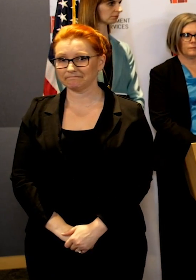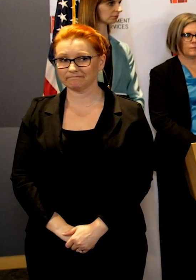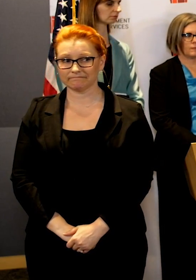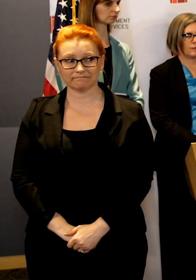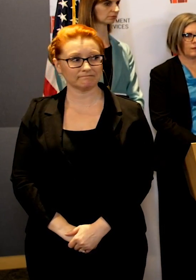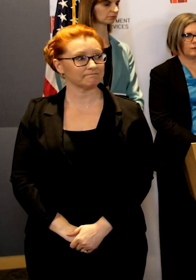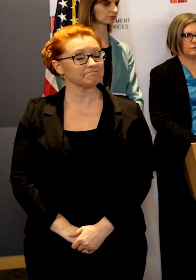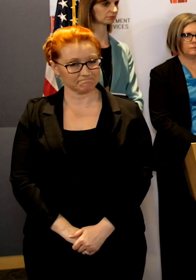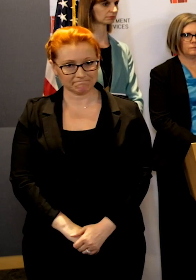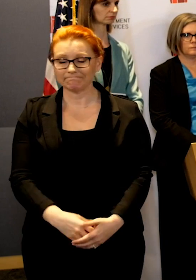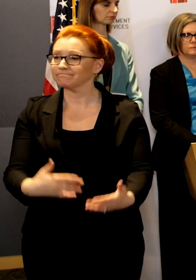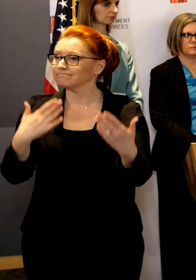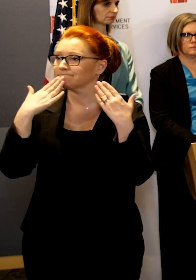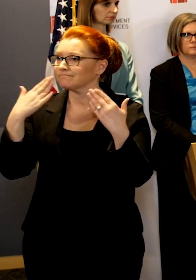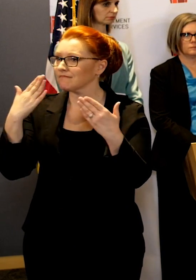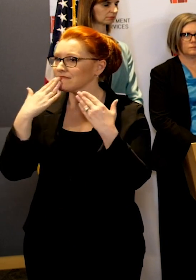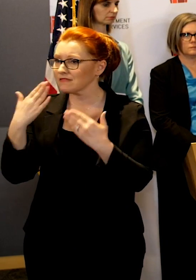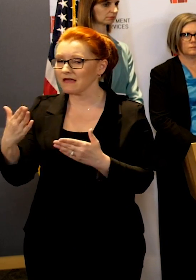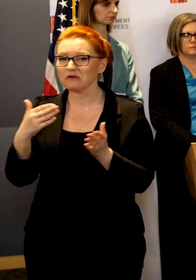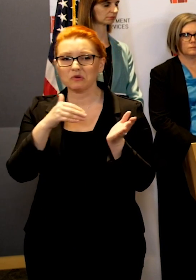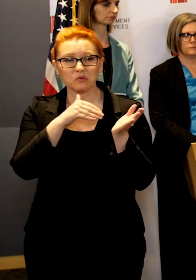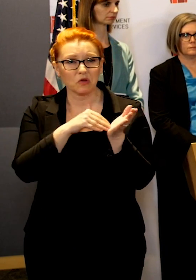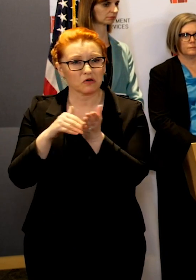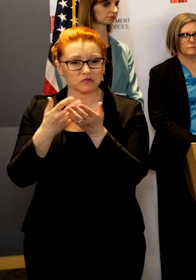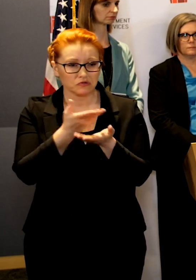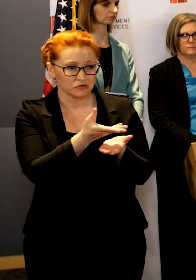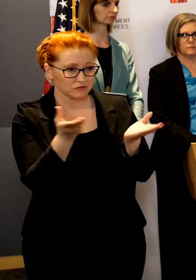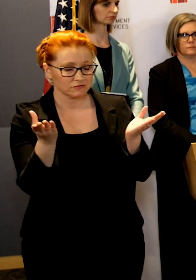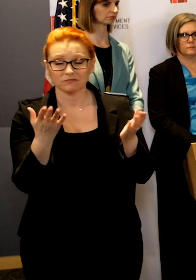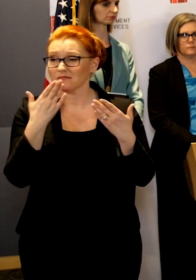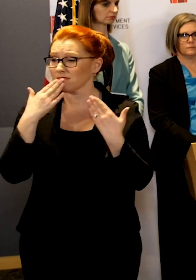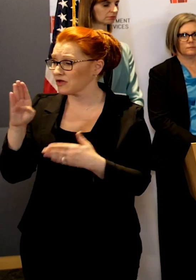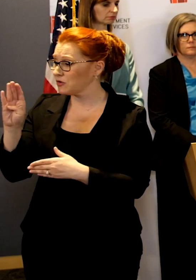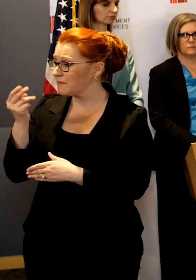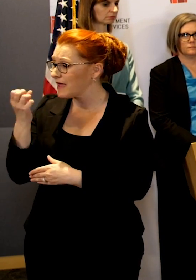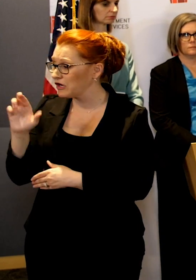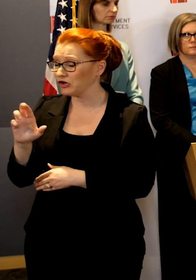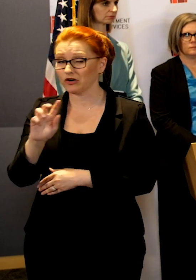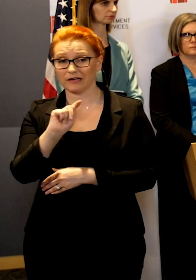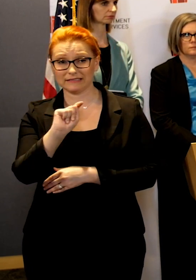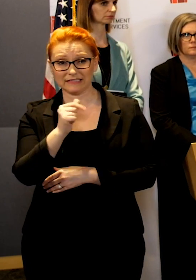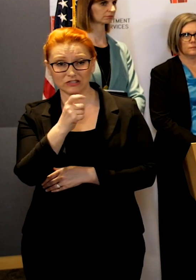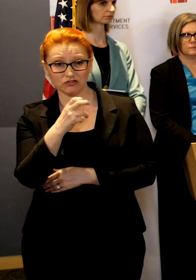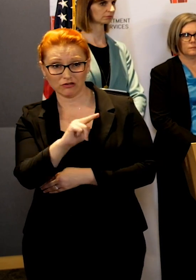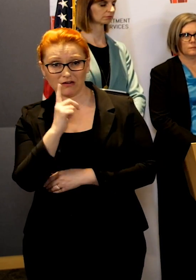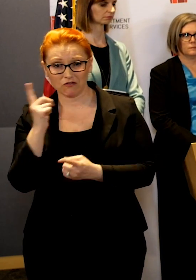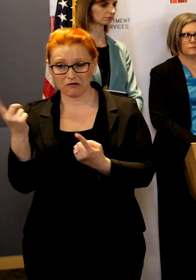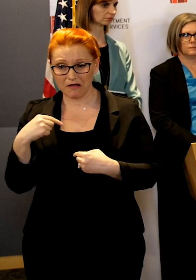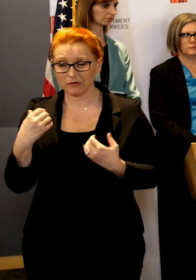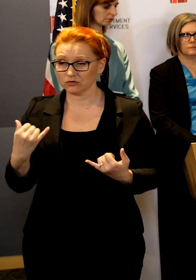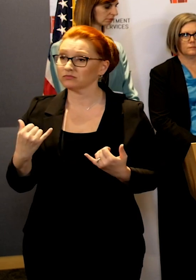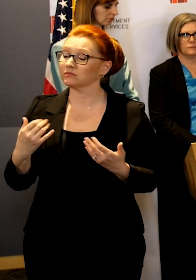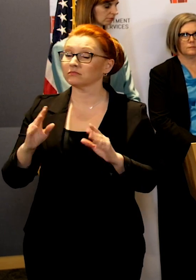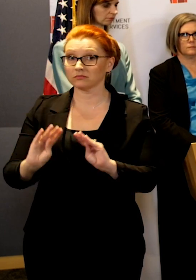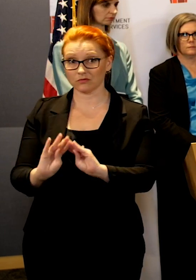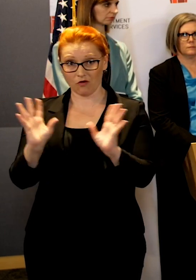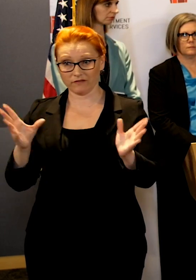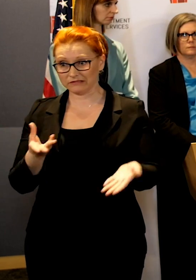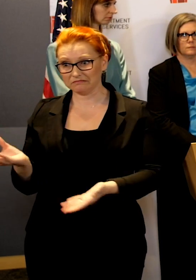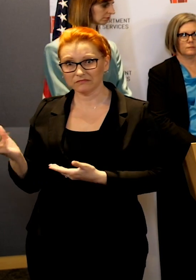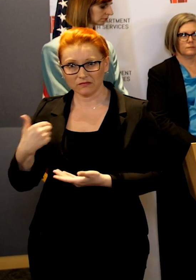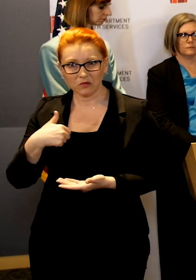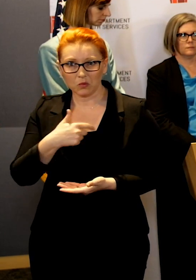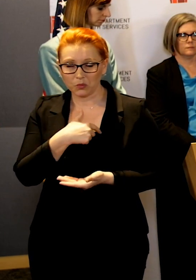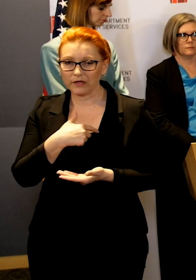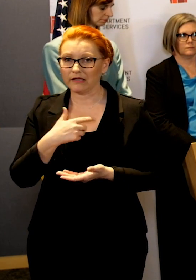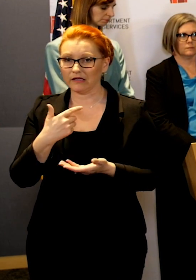Thank you, doctors, and thank you to Banner and TGen as well for being here. As you can see, we're working on